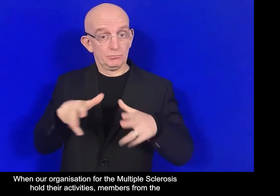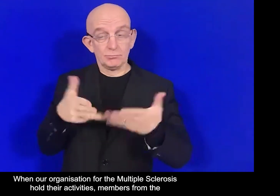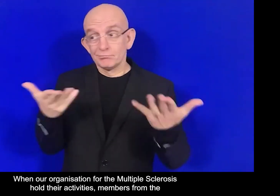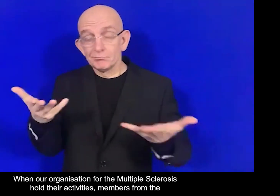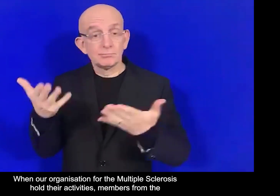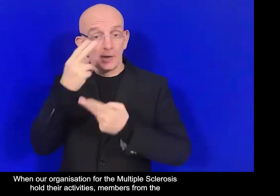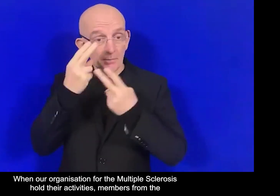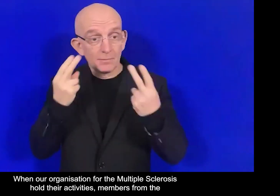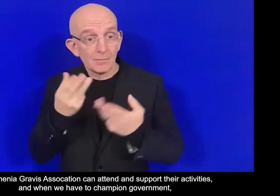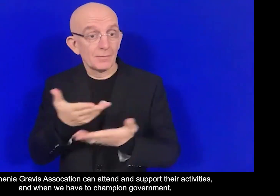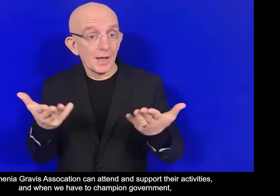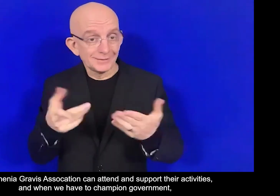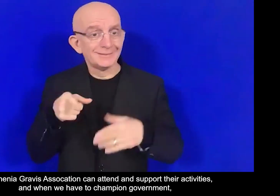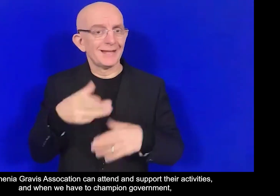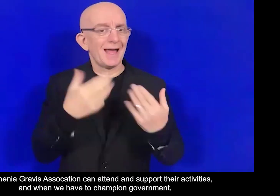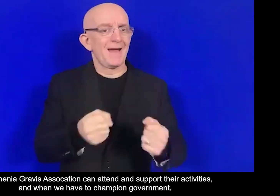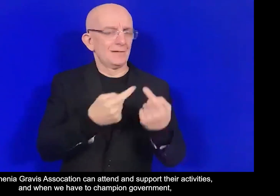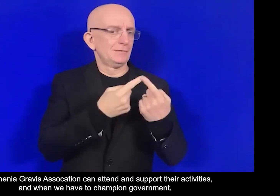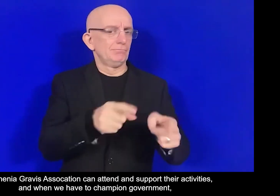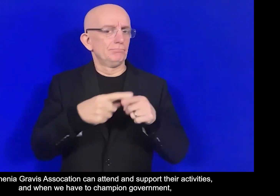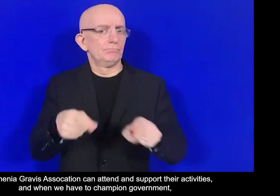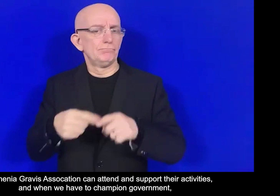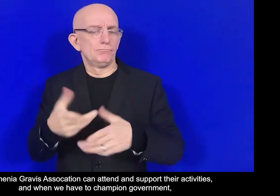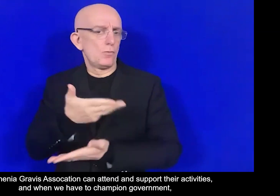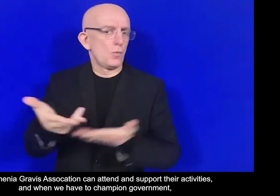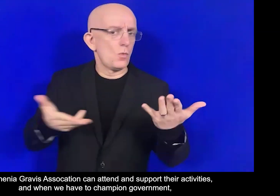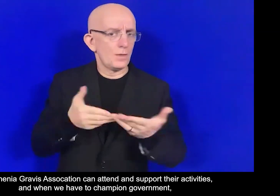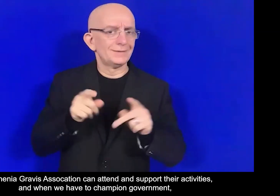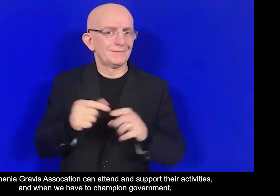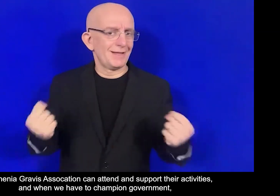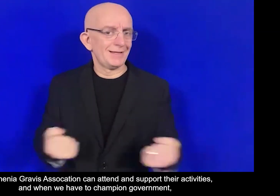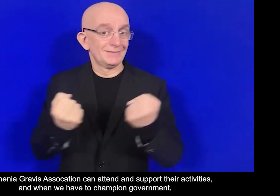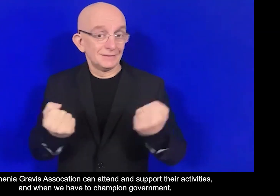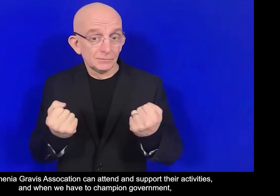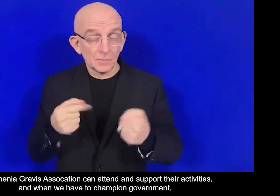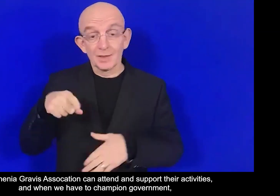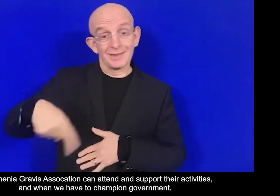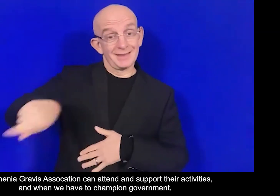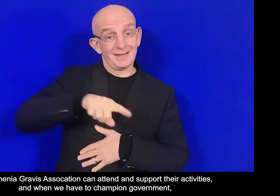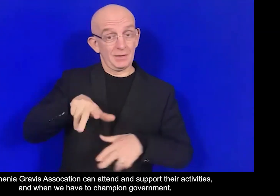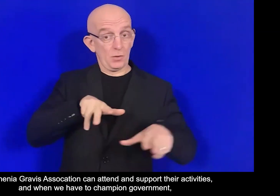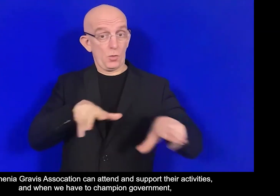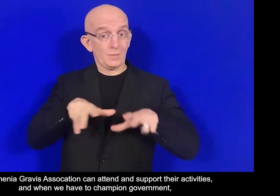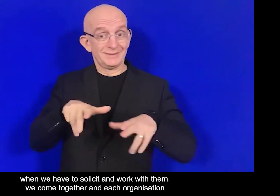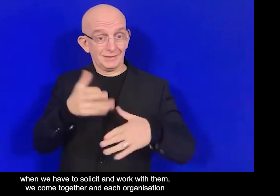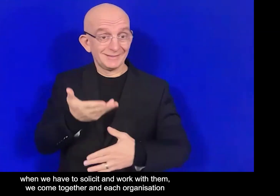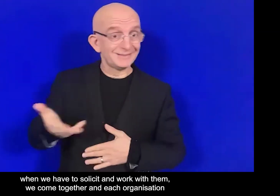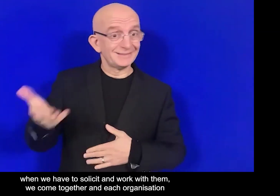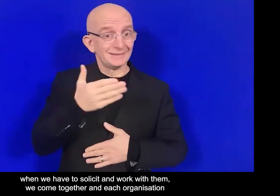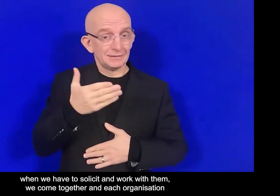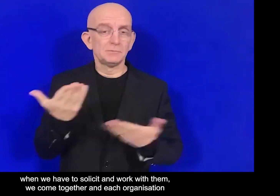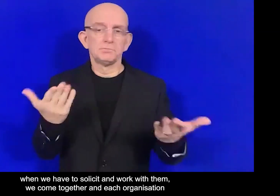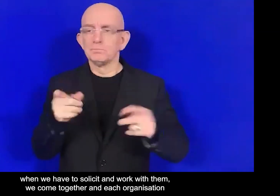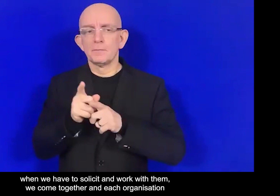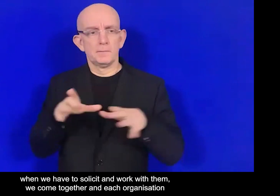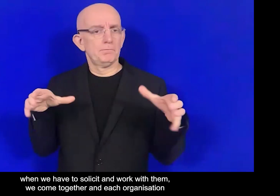activities, members from the Myasthenia Gravis Association can attend and support their activities. And when we have